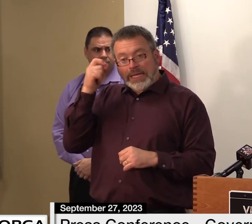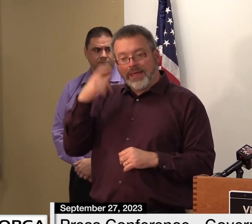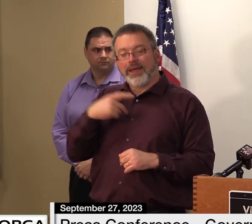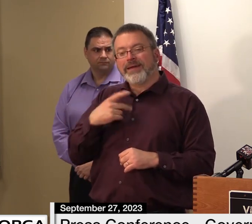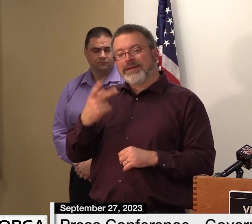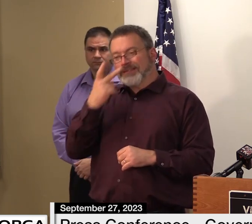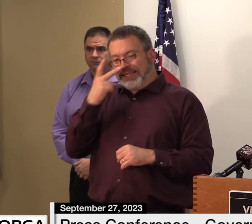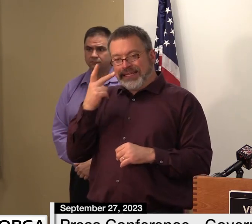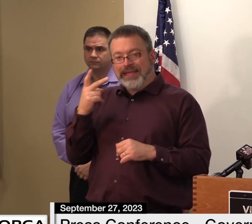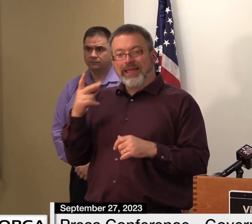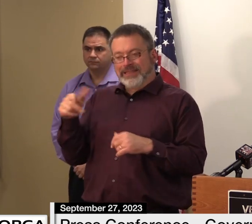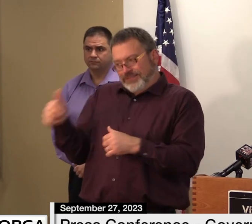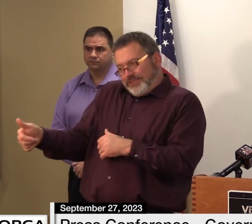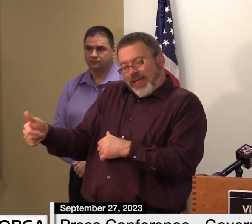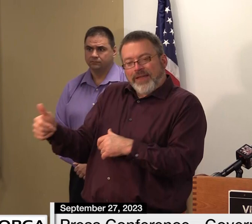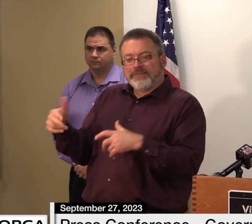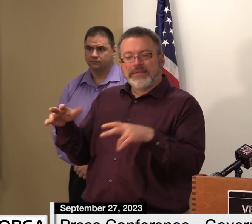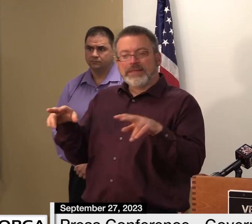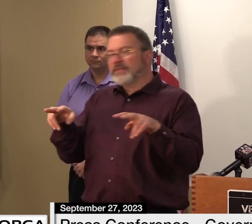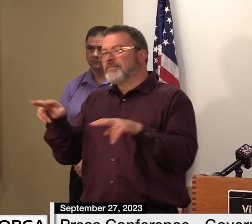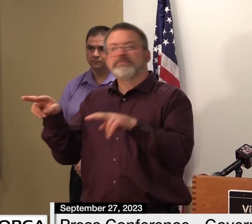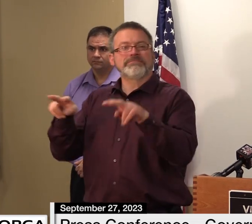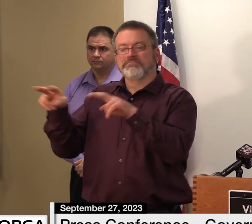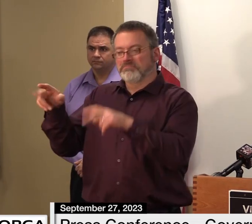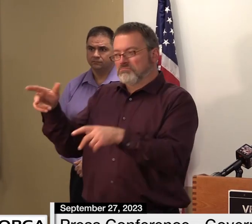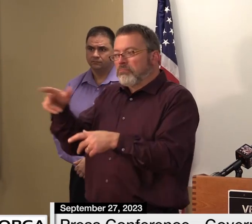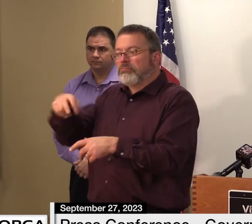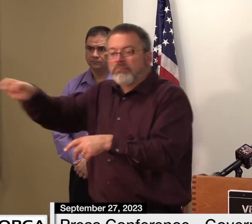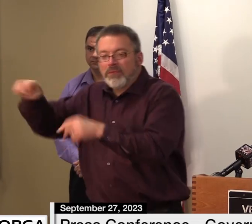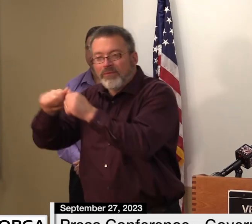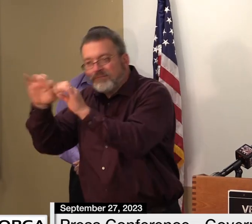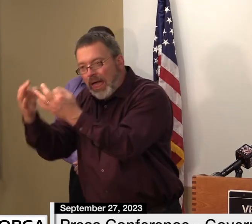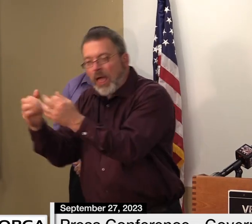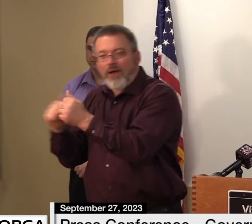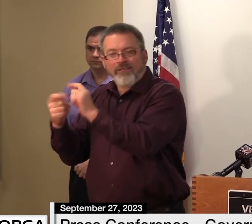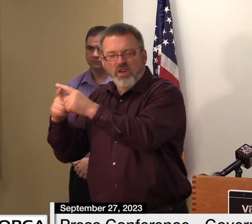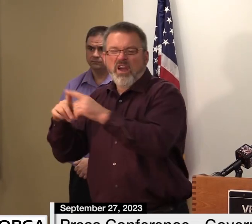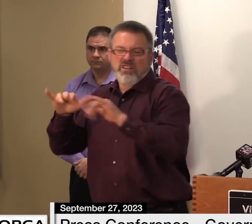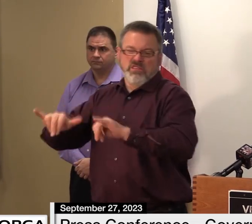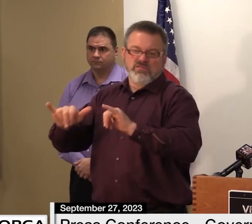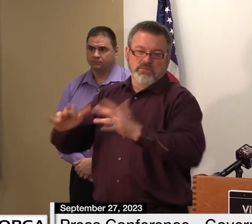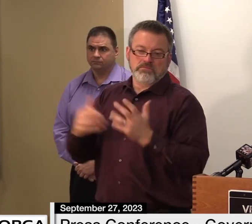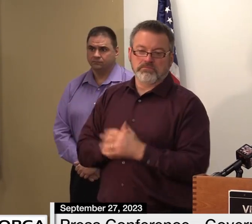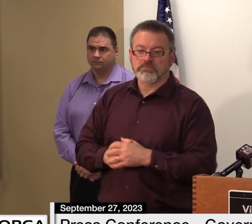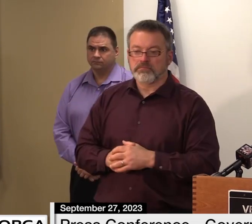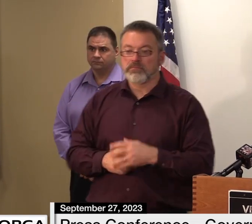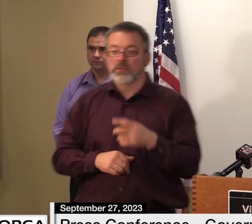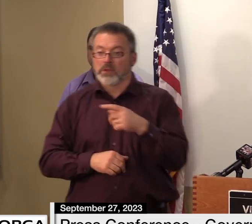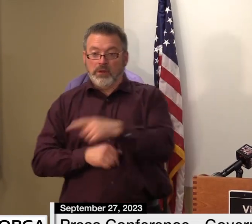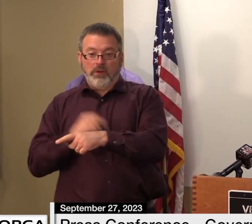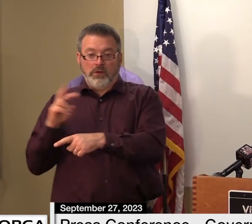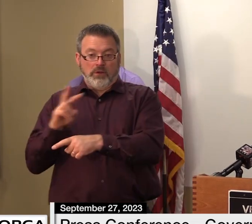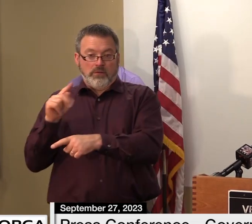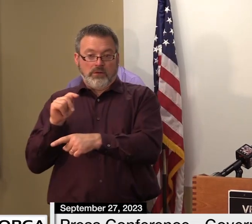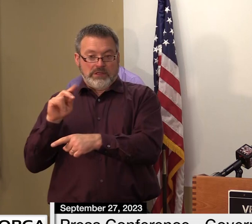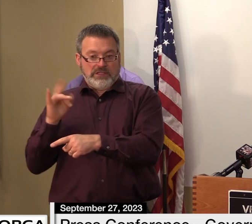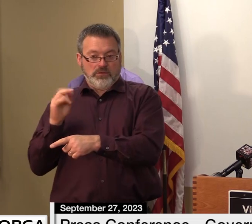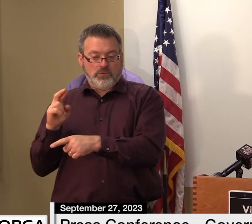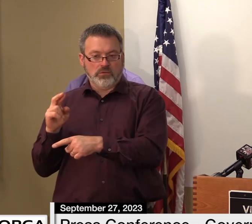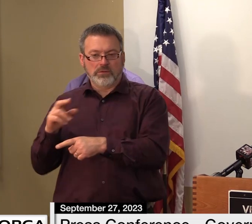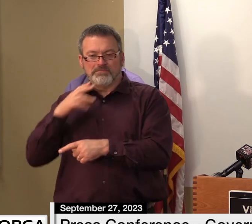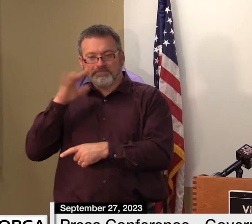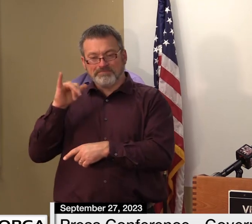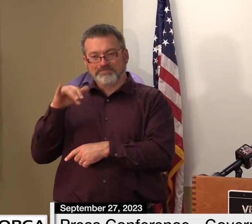time. Are you keeping tabs on, I mean, we're talking about like a dozen people here, but mm-hmm. like where those people are going, are they